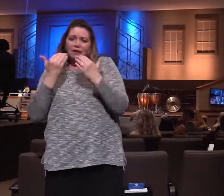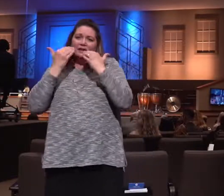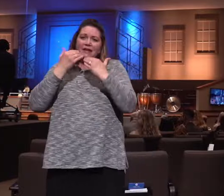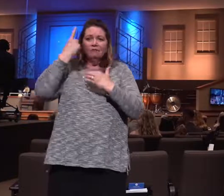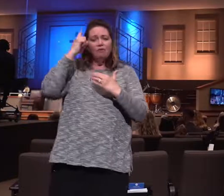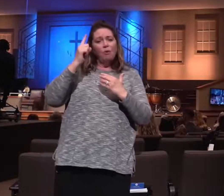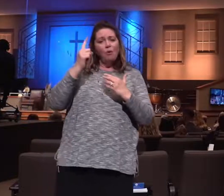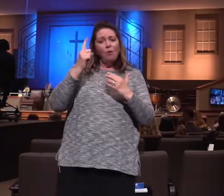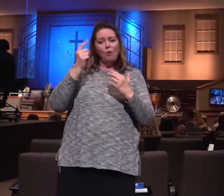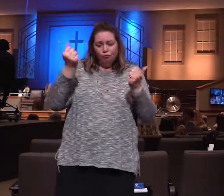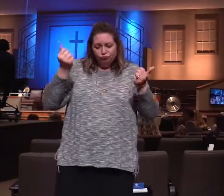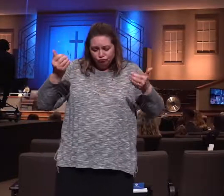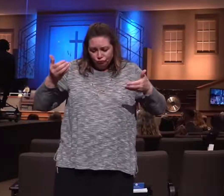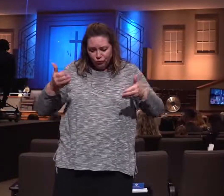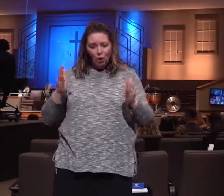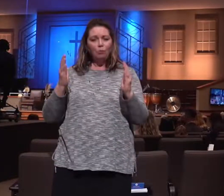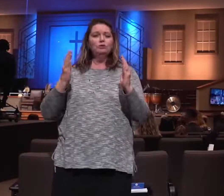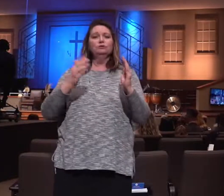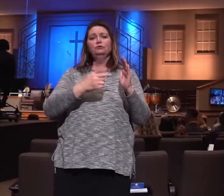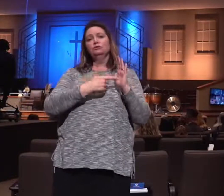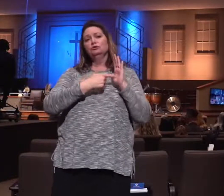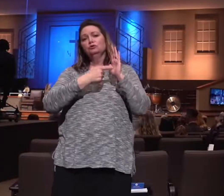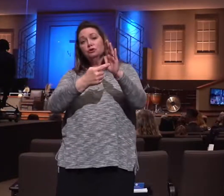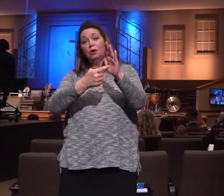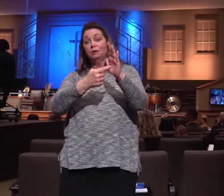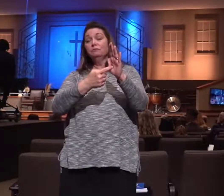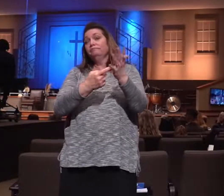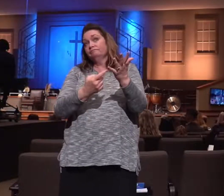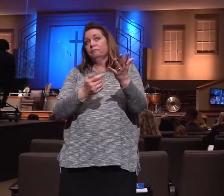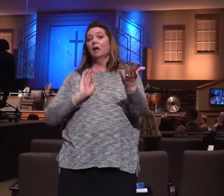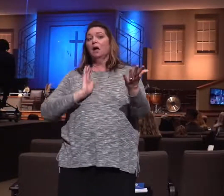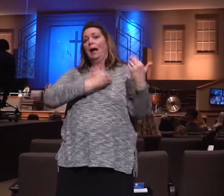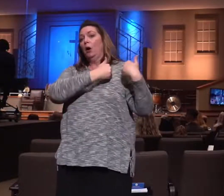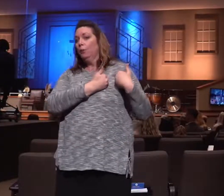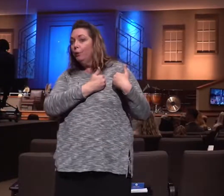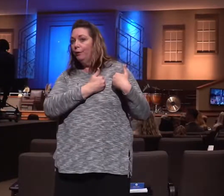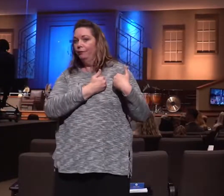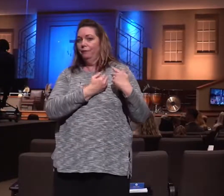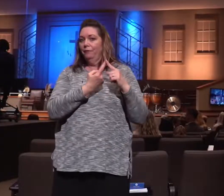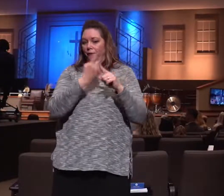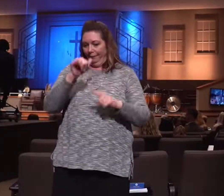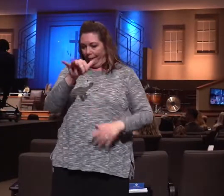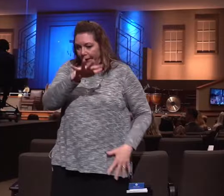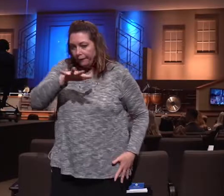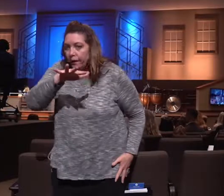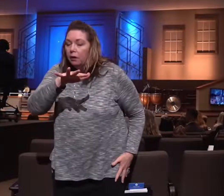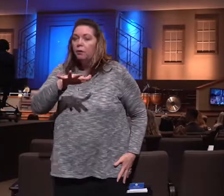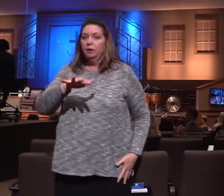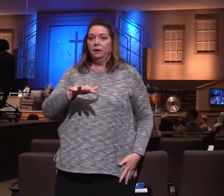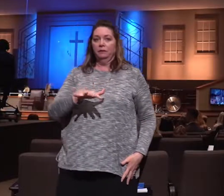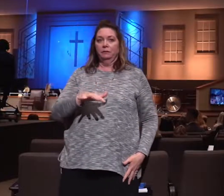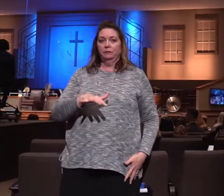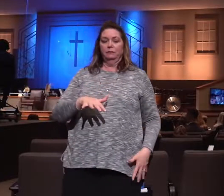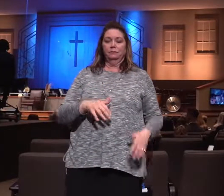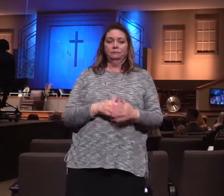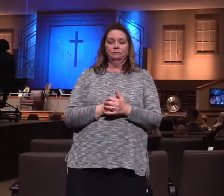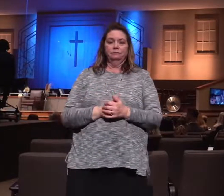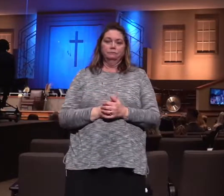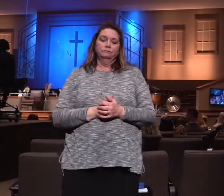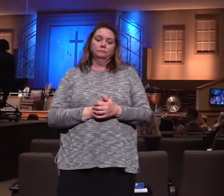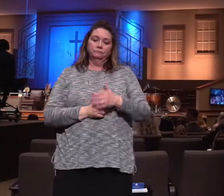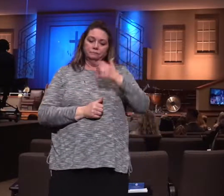our burden, and I pray that the video helps you feel like you've been there, but also helps you see the need. Thank you.